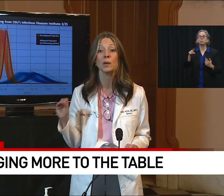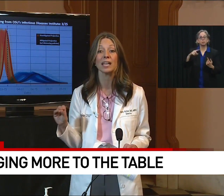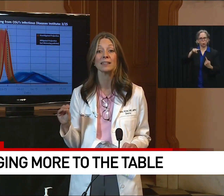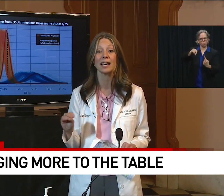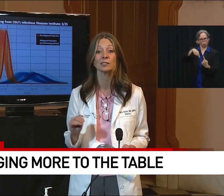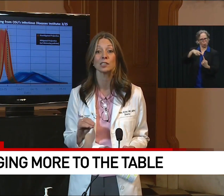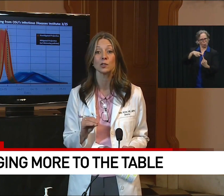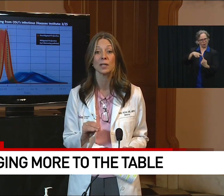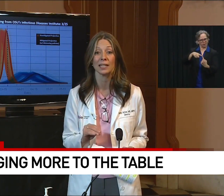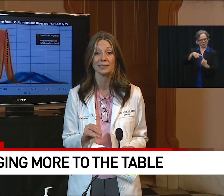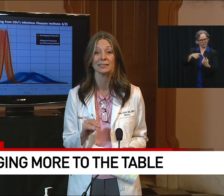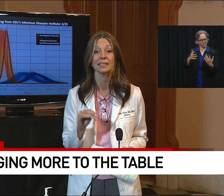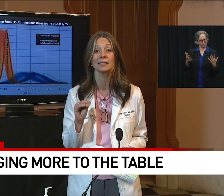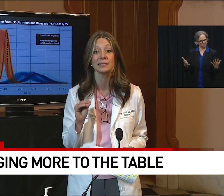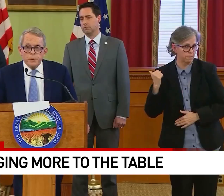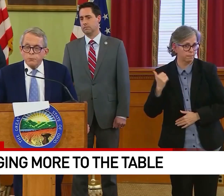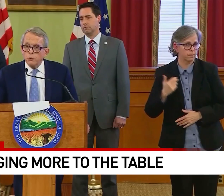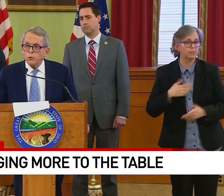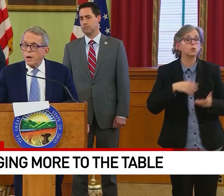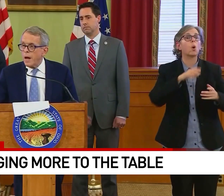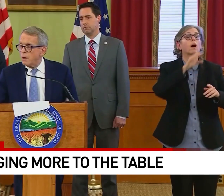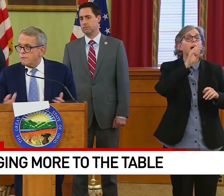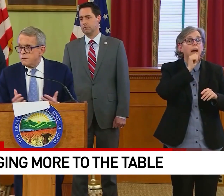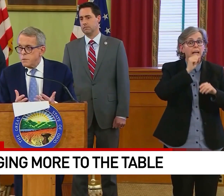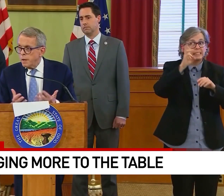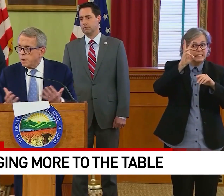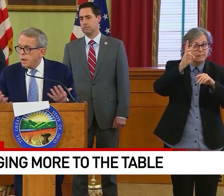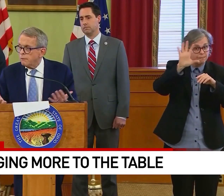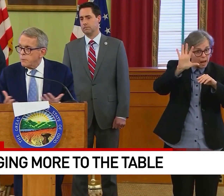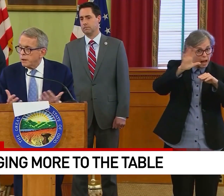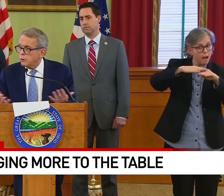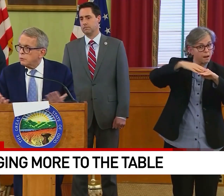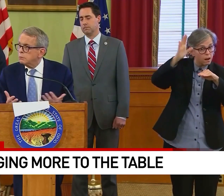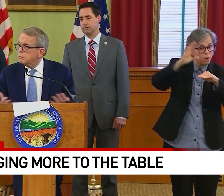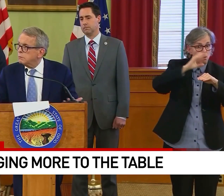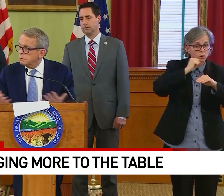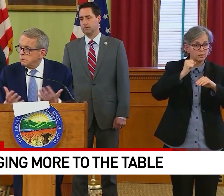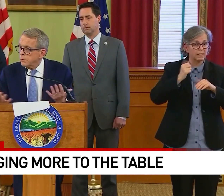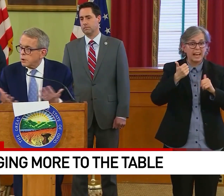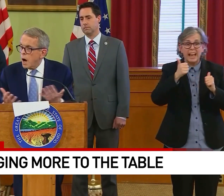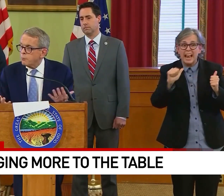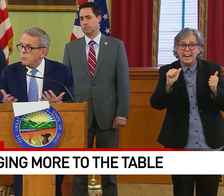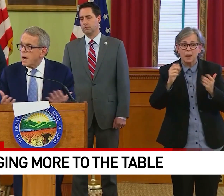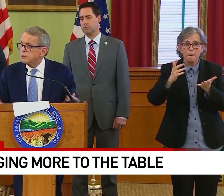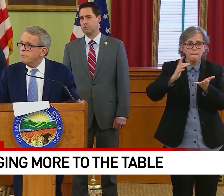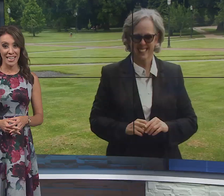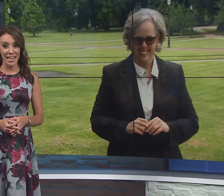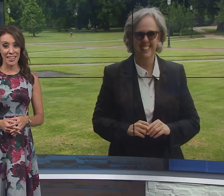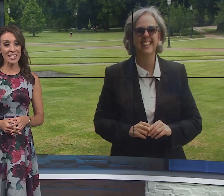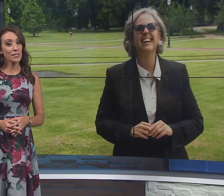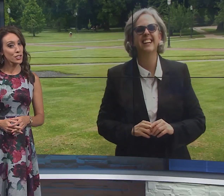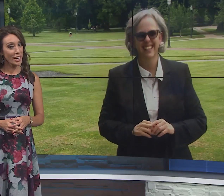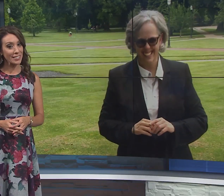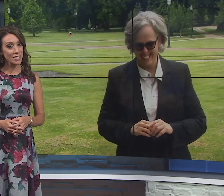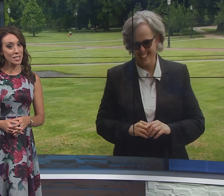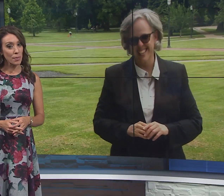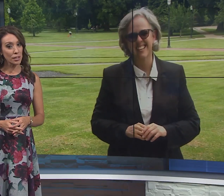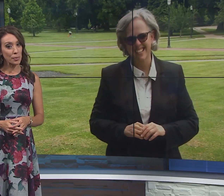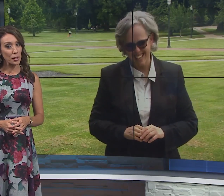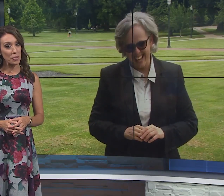for those in the deaf community, but the entire community at a time when our state needed it most. Things have changed since Marla Berkowitz